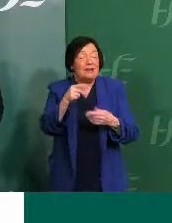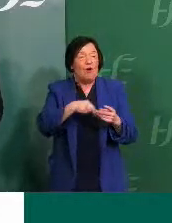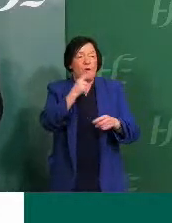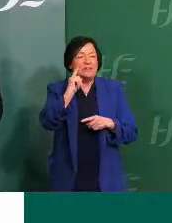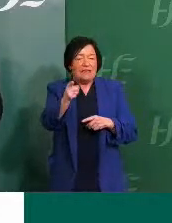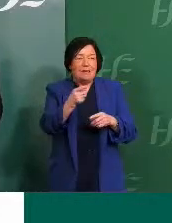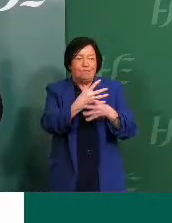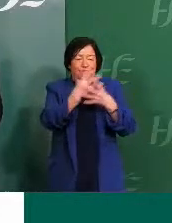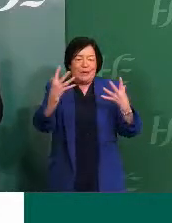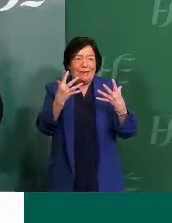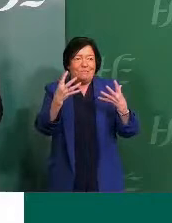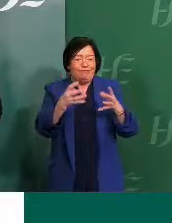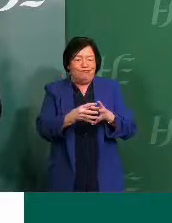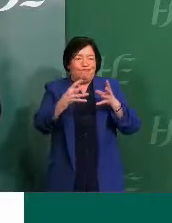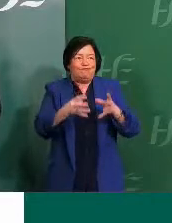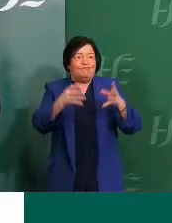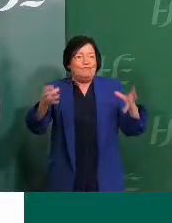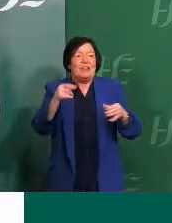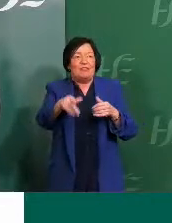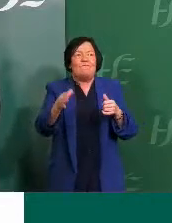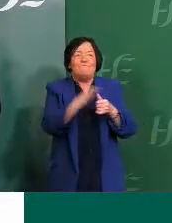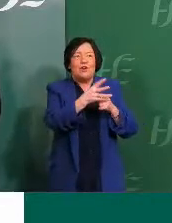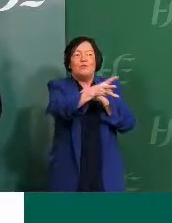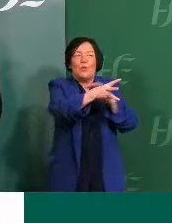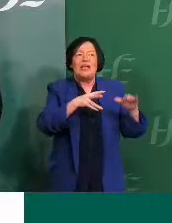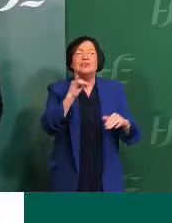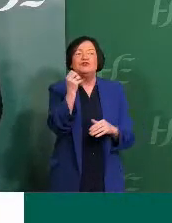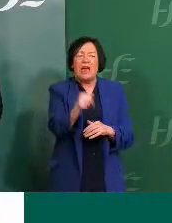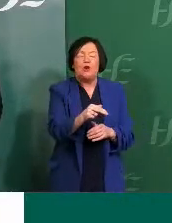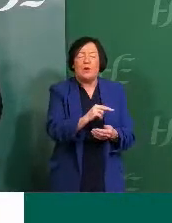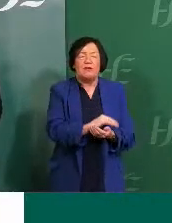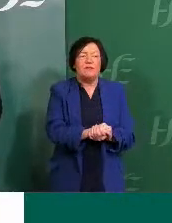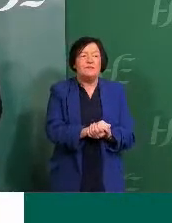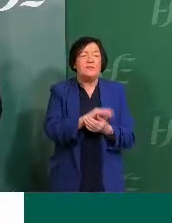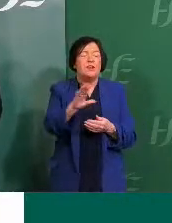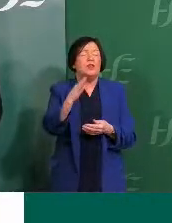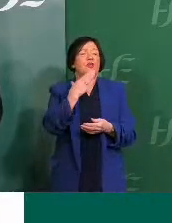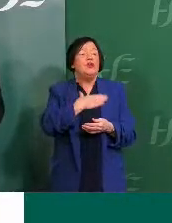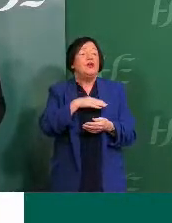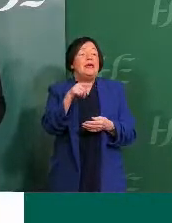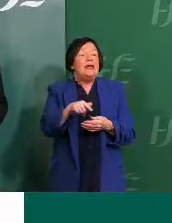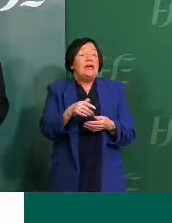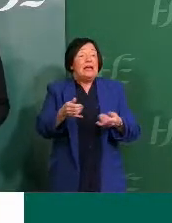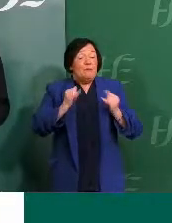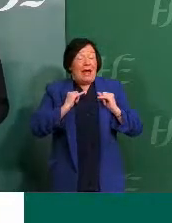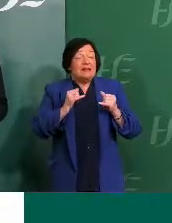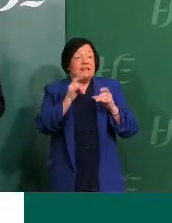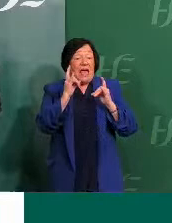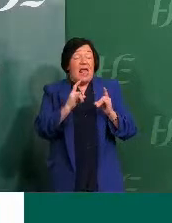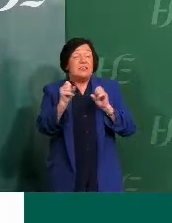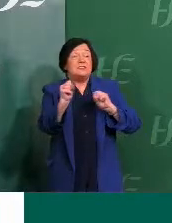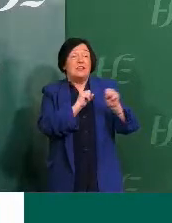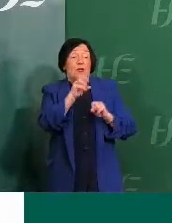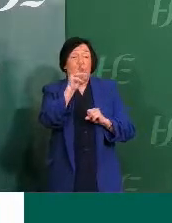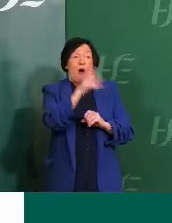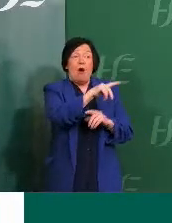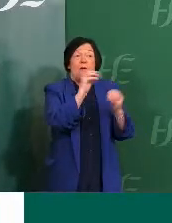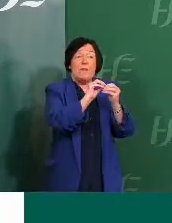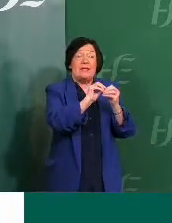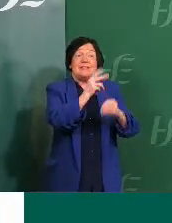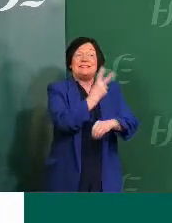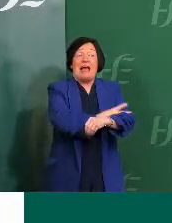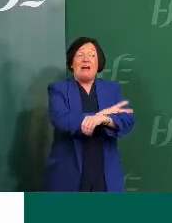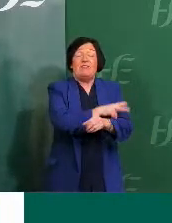a significant surge in activity in that first week in January. Just in terms of the impact on the health services, and Paul referenced the staffing